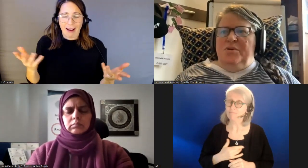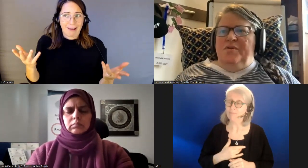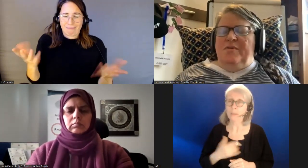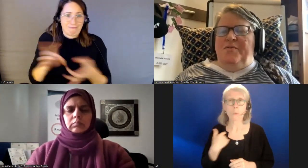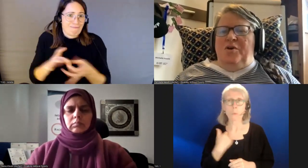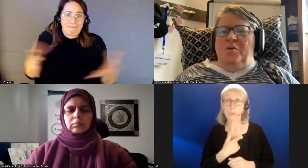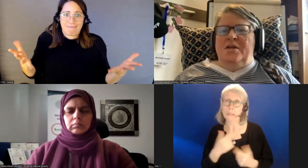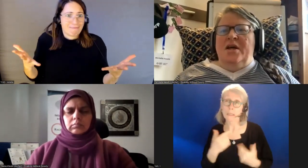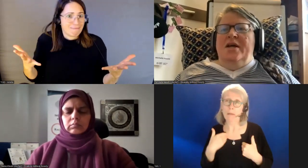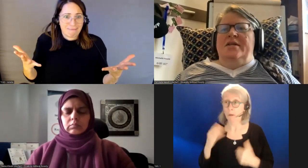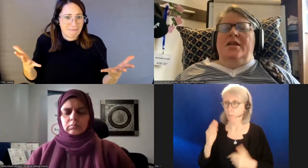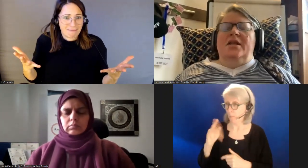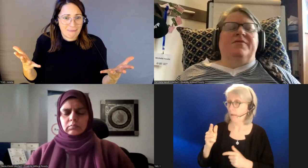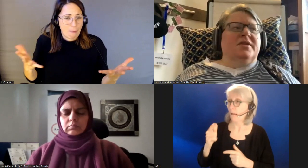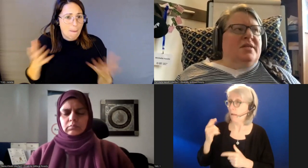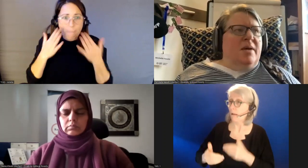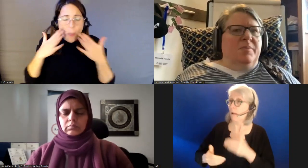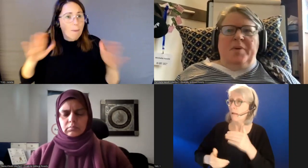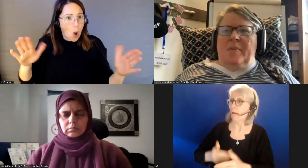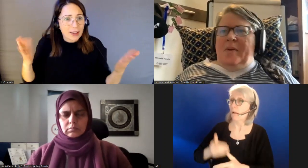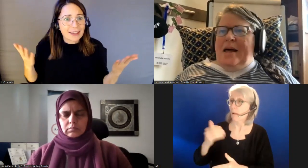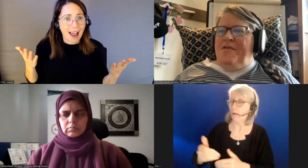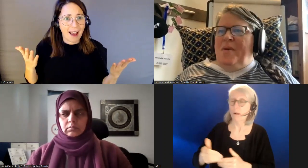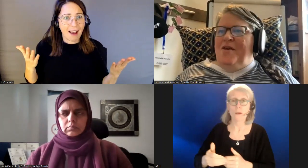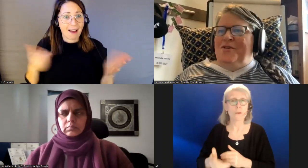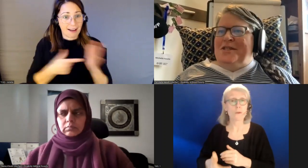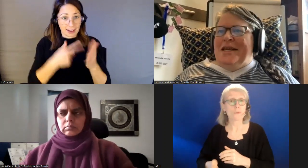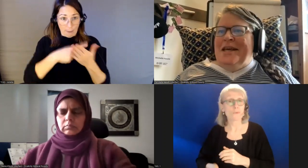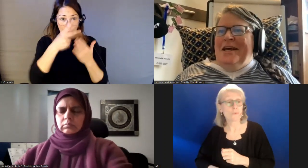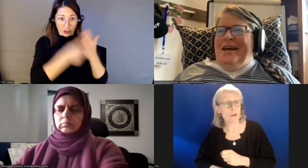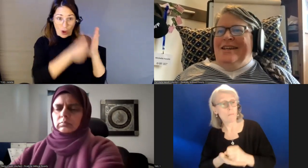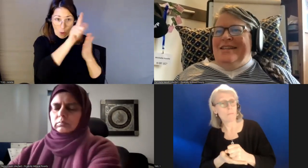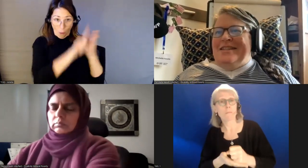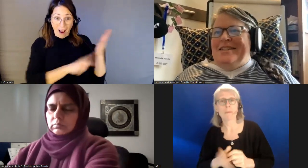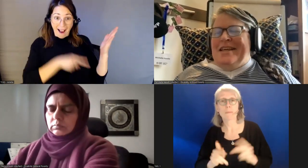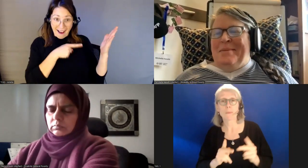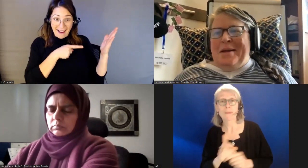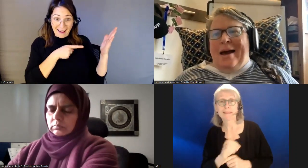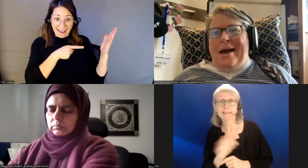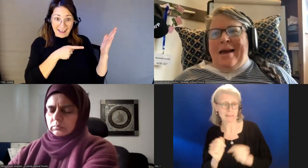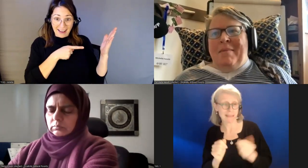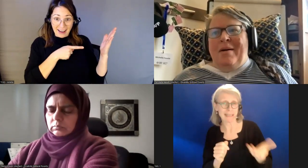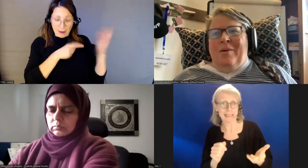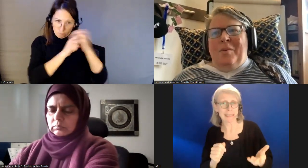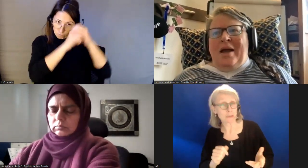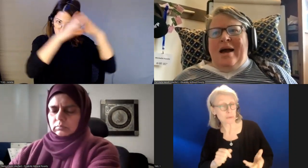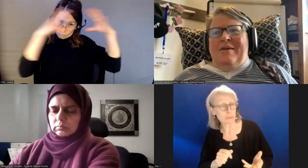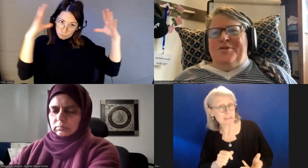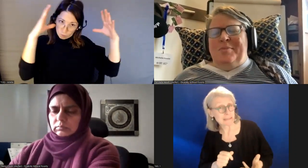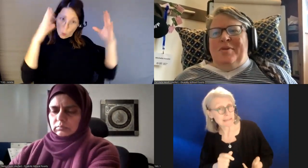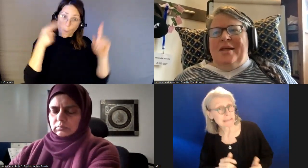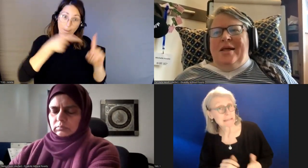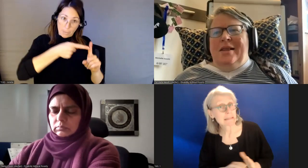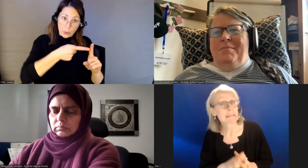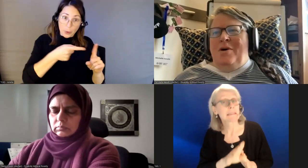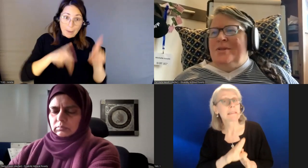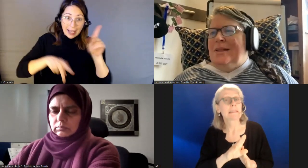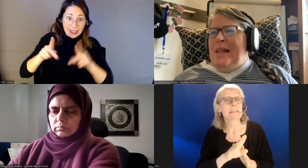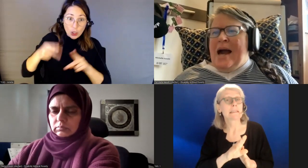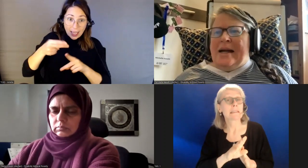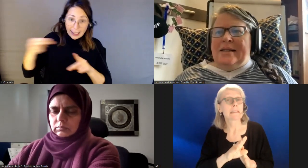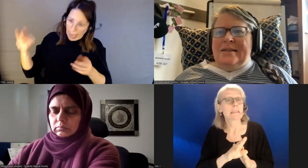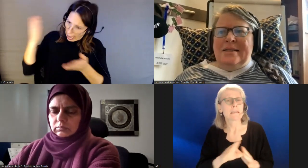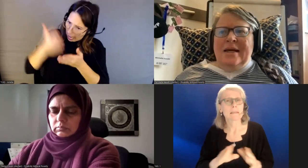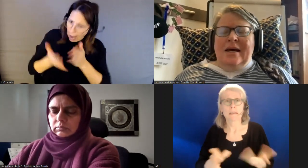this bill moving forward to lift disabled people out of poverty. And at the same time, we have some of the